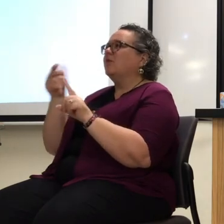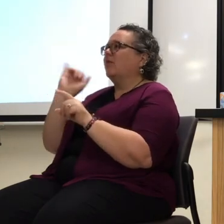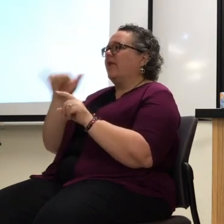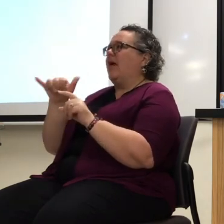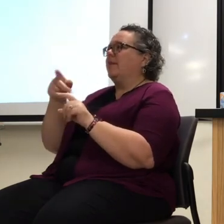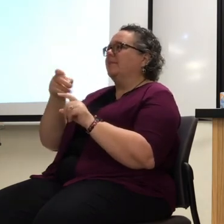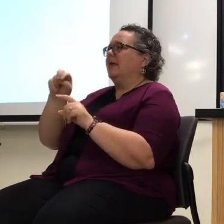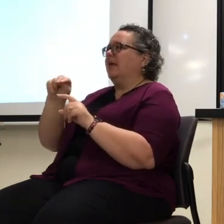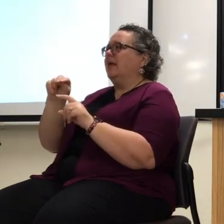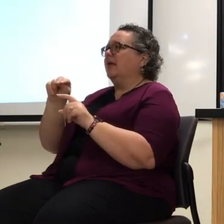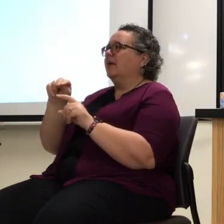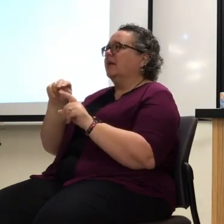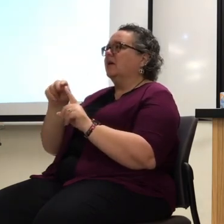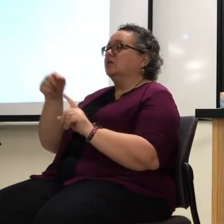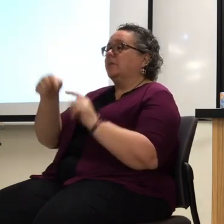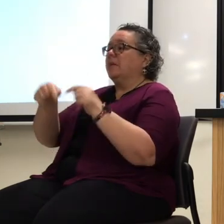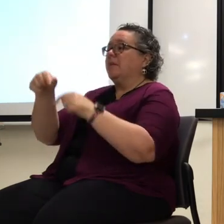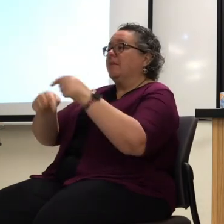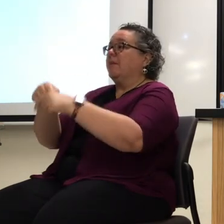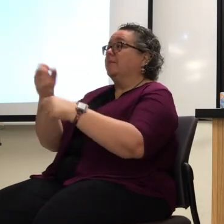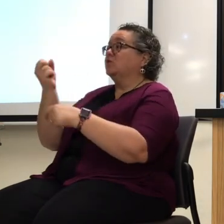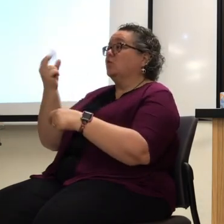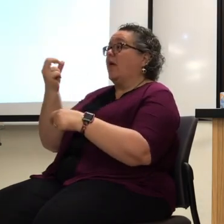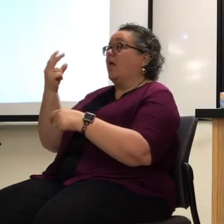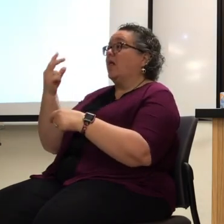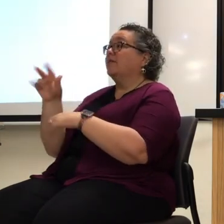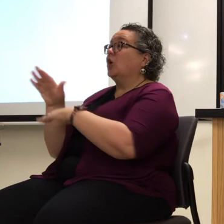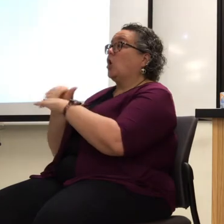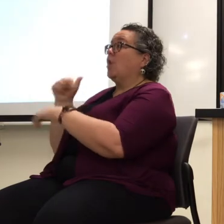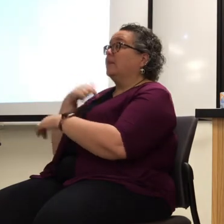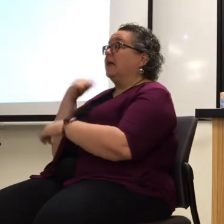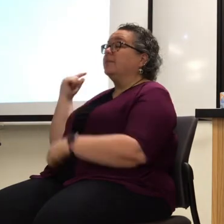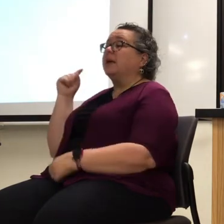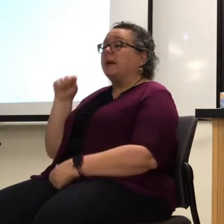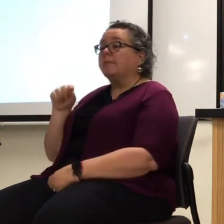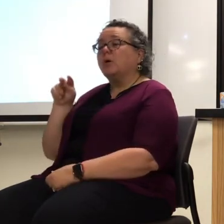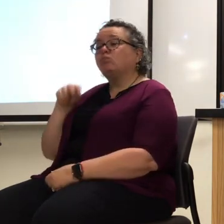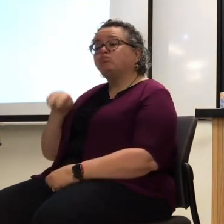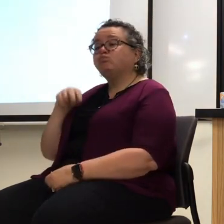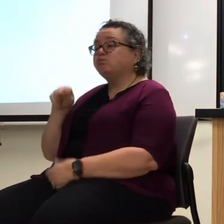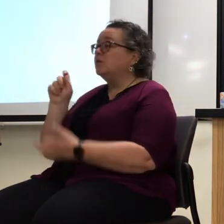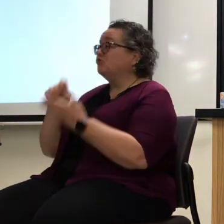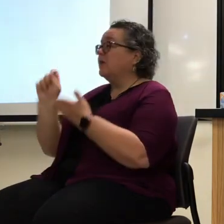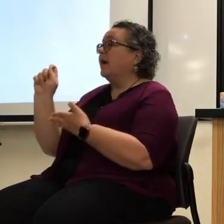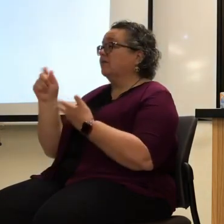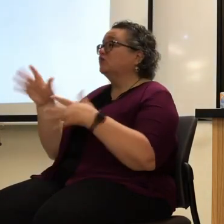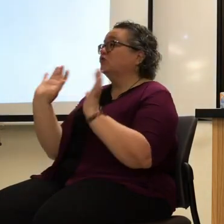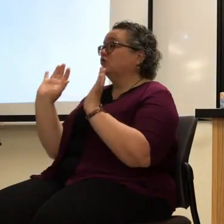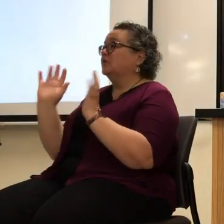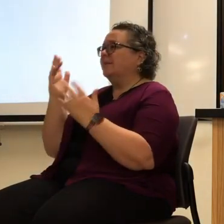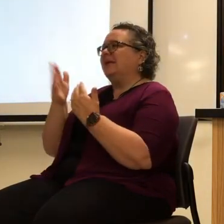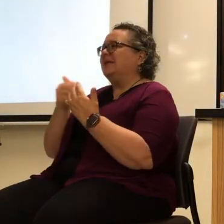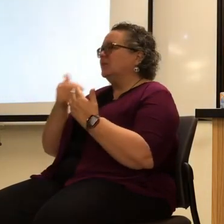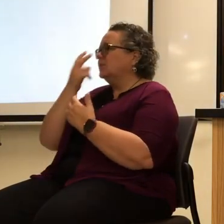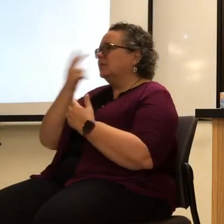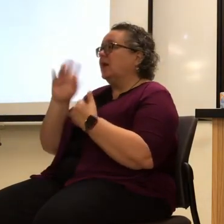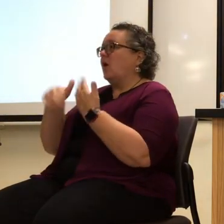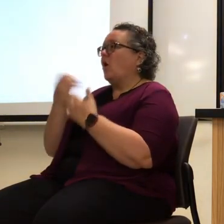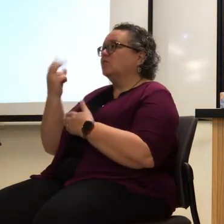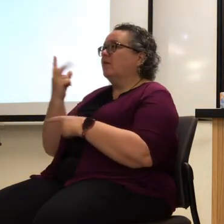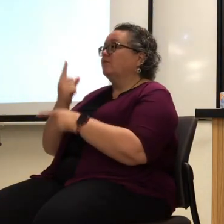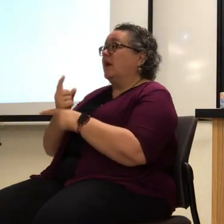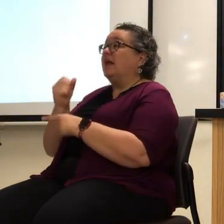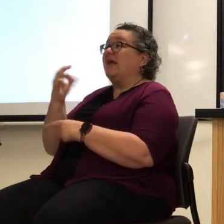get all 12 in your brain, you can just call me and I'll check you off, and it'll be easy to see if you get all 12 of them correct. If any